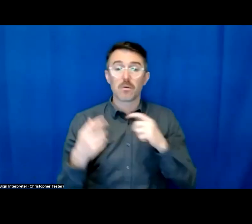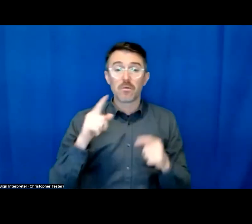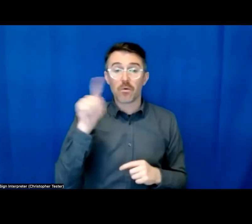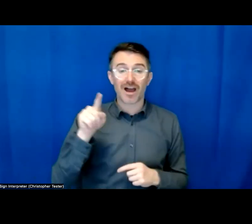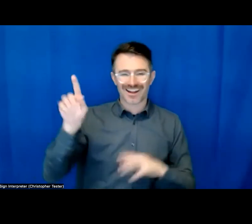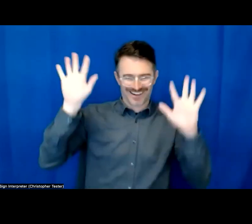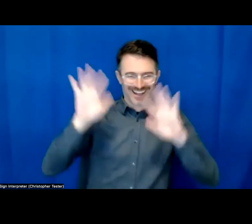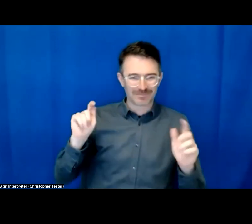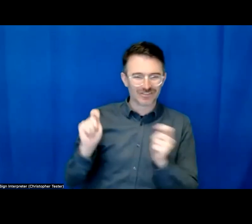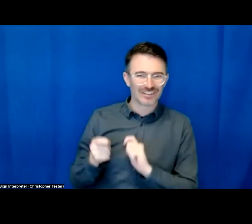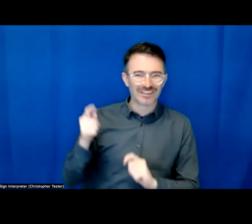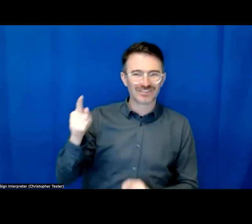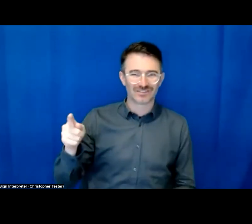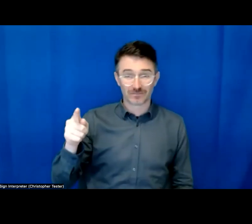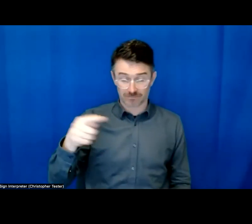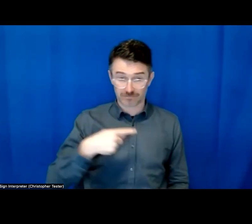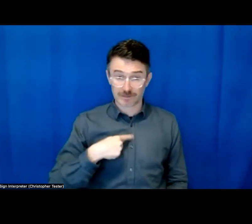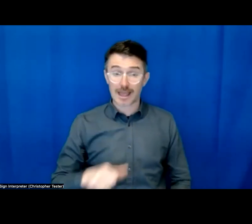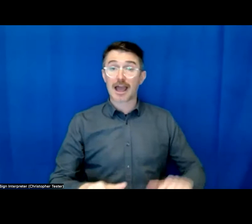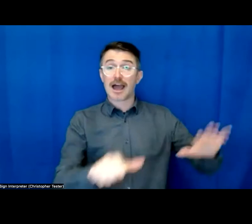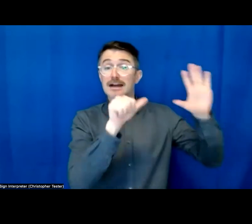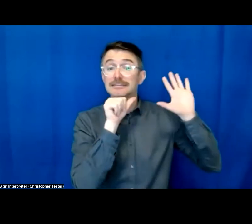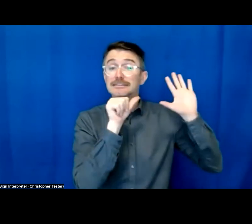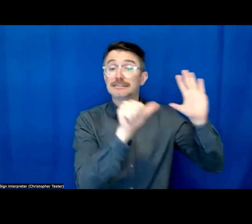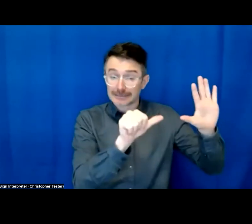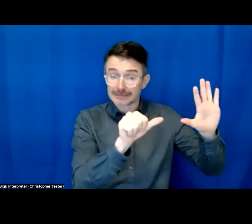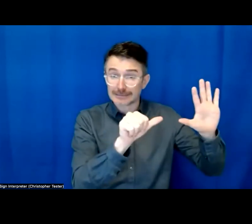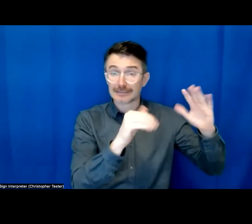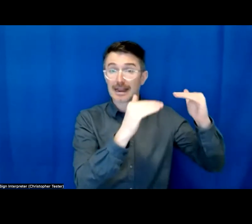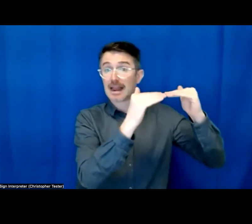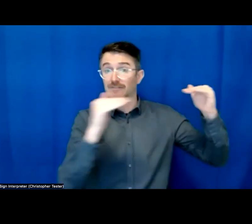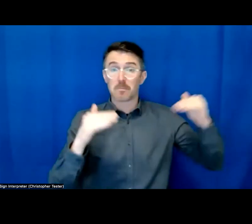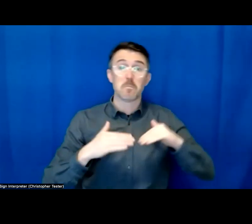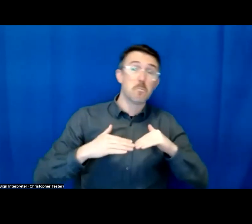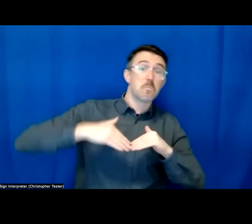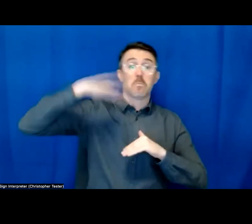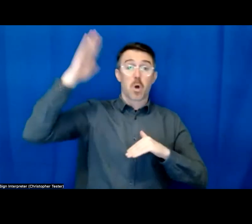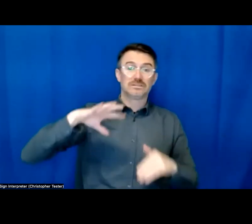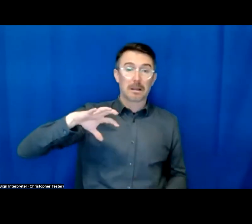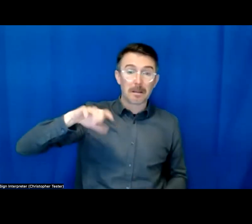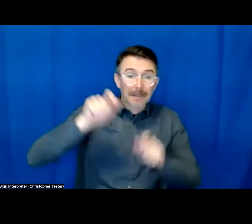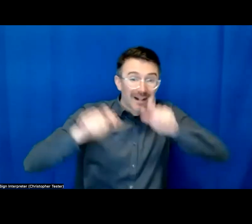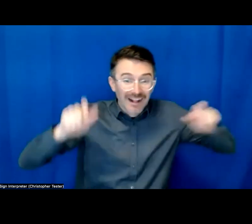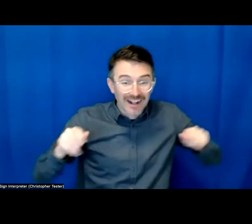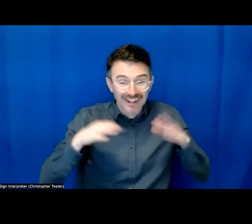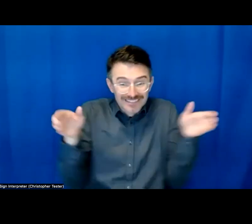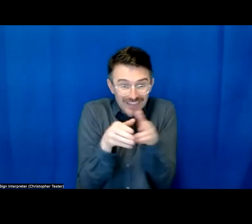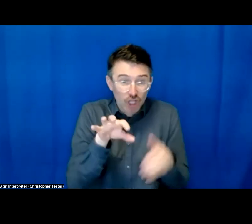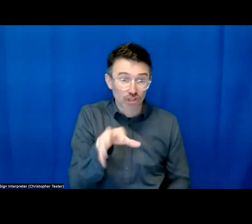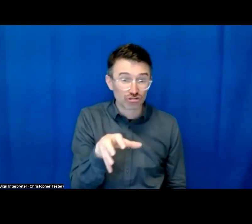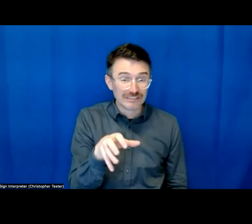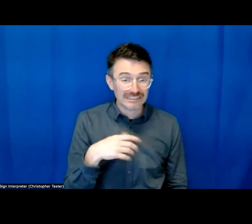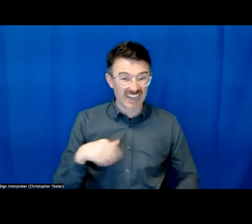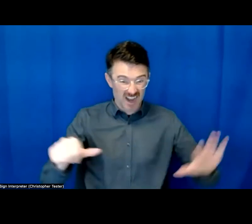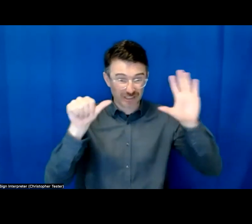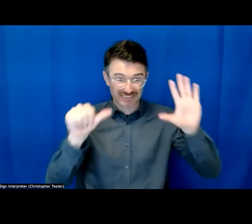world. Climate change impacts our daily lives in multiple forms and in multiple aspects, which are